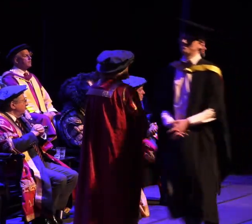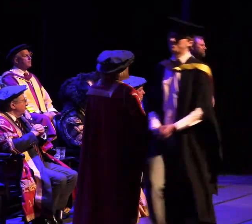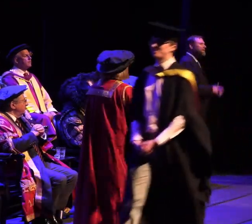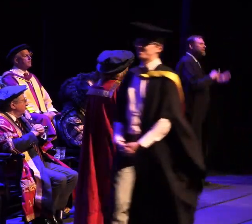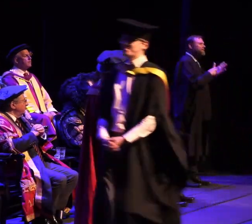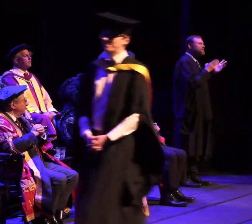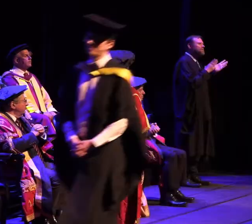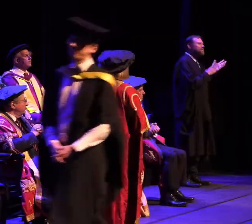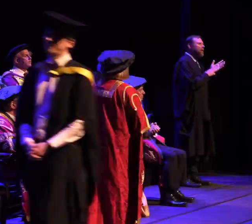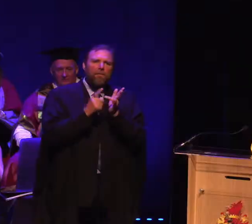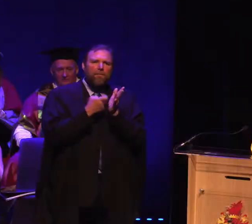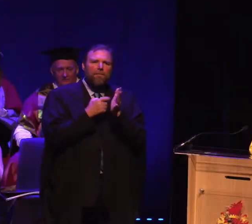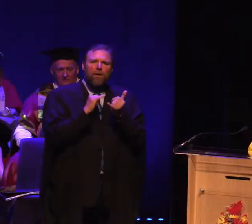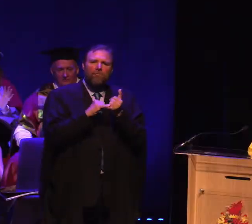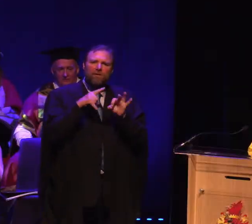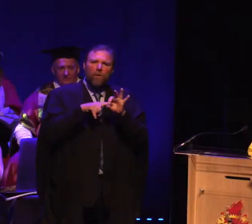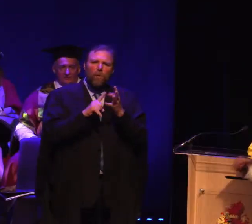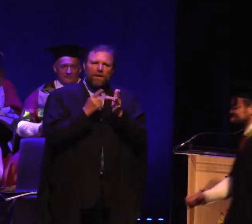Tom Morris Quinn.